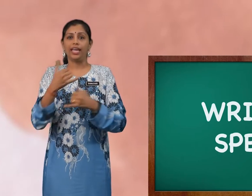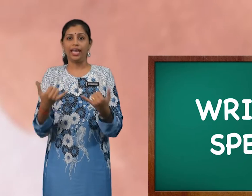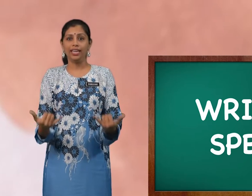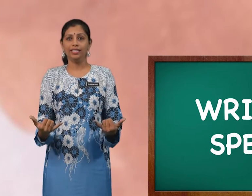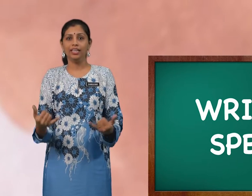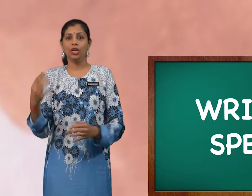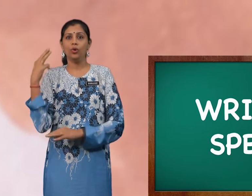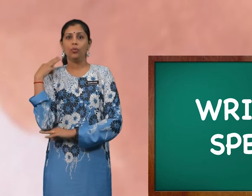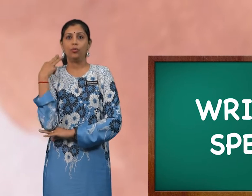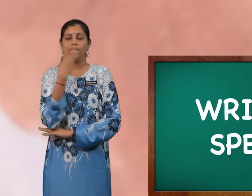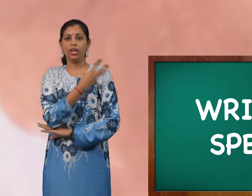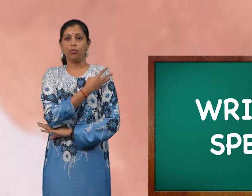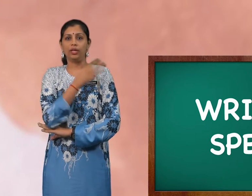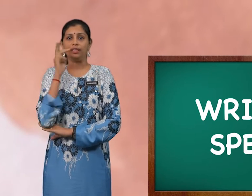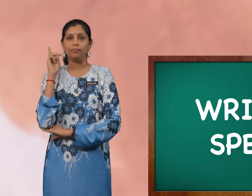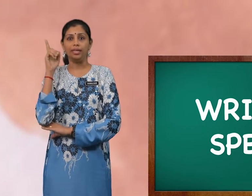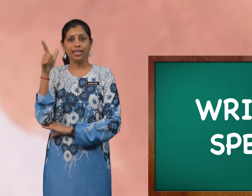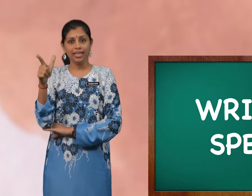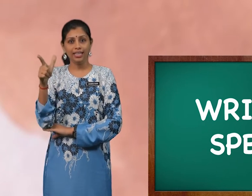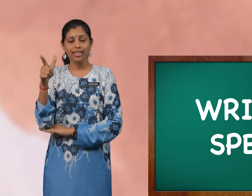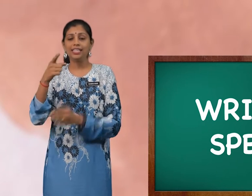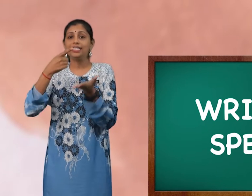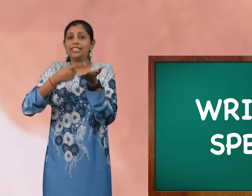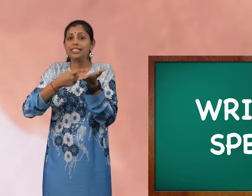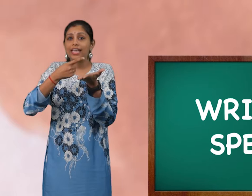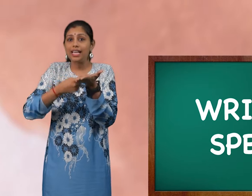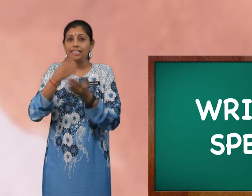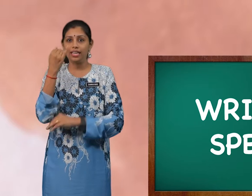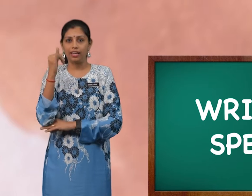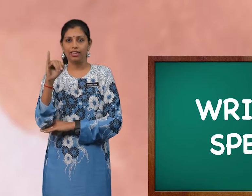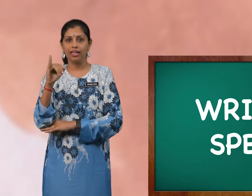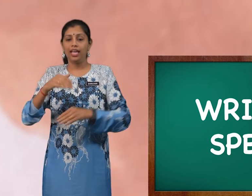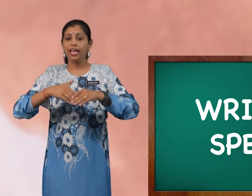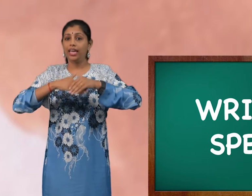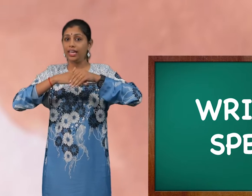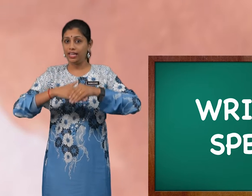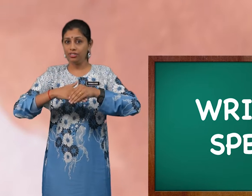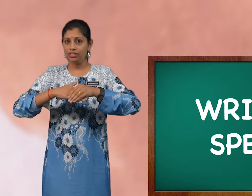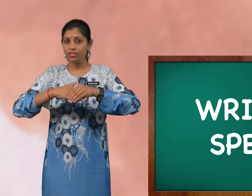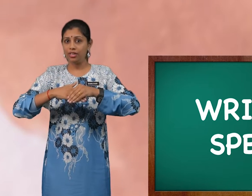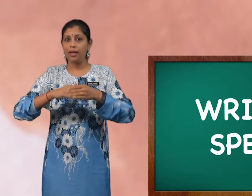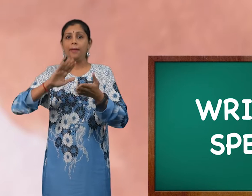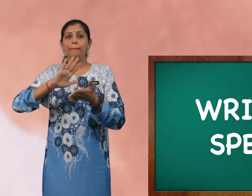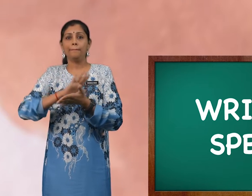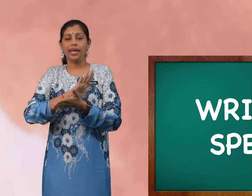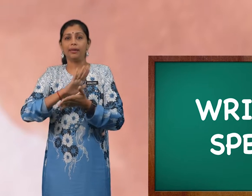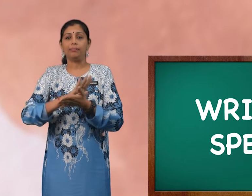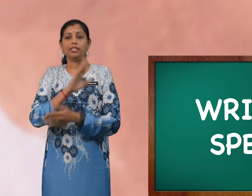Today, we will be discussing English Paper